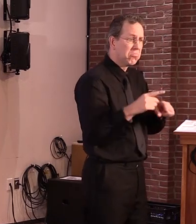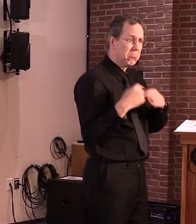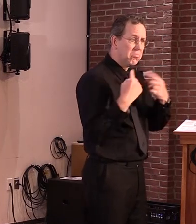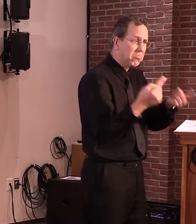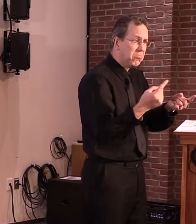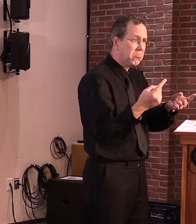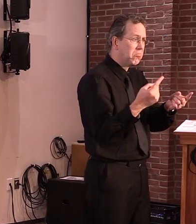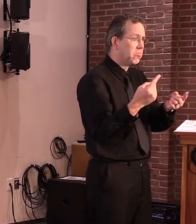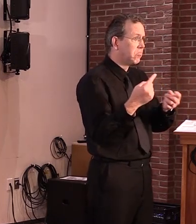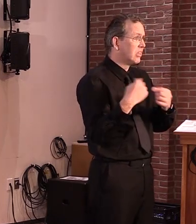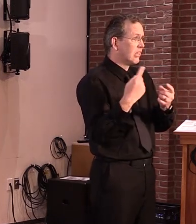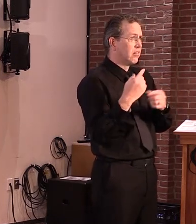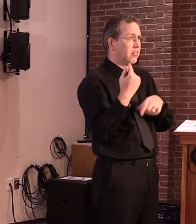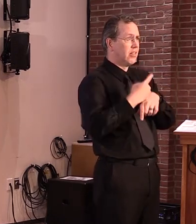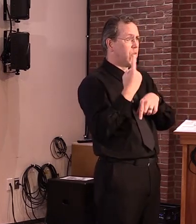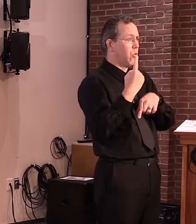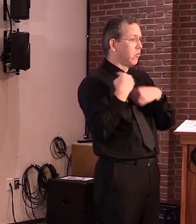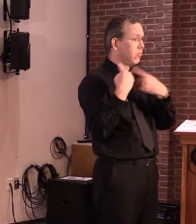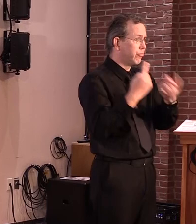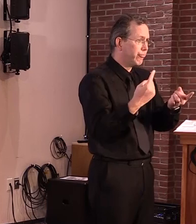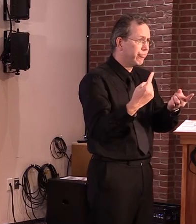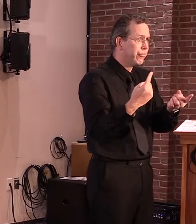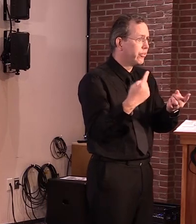of objectives as we looked